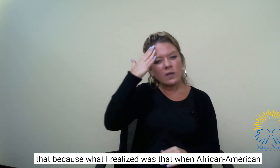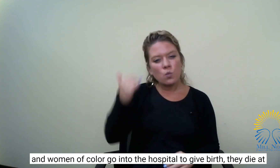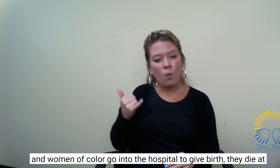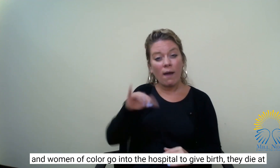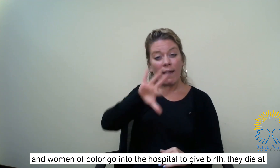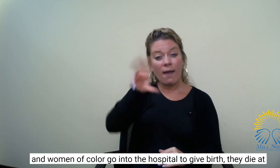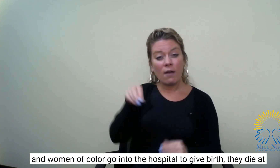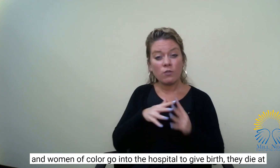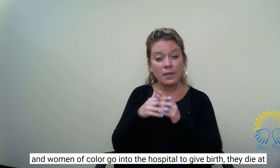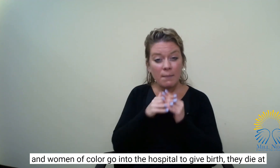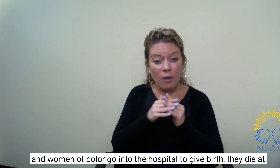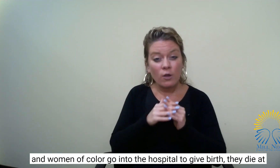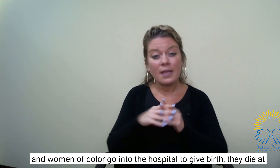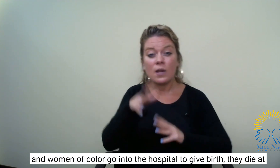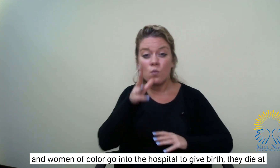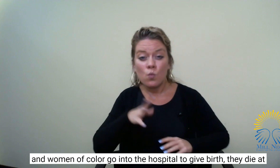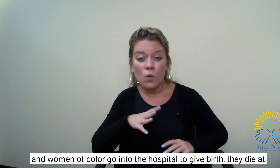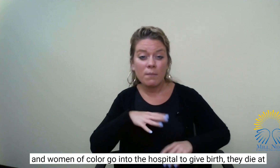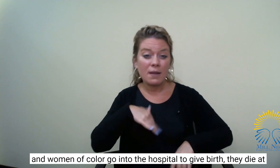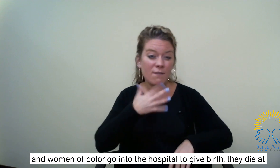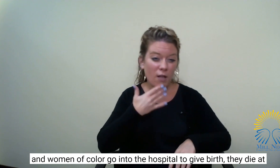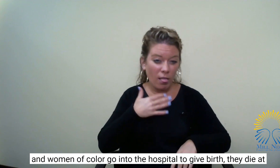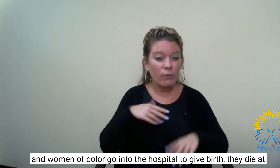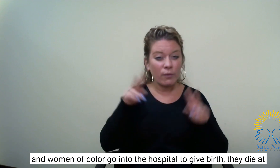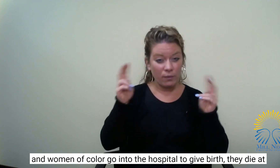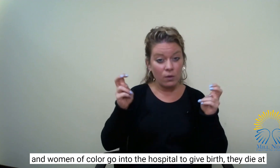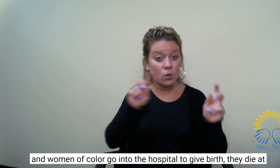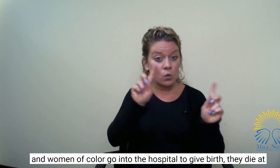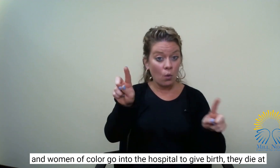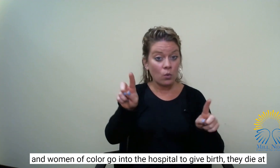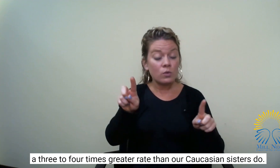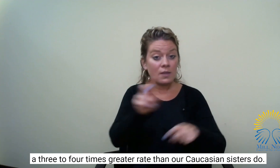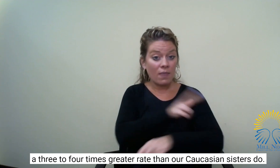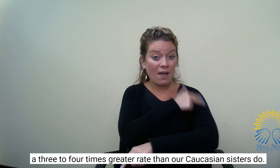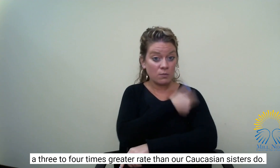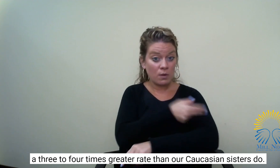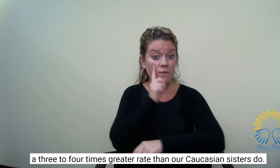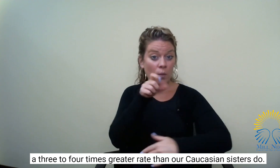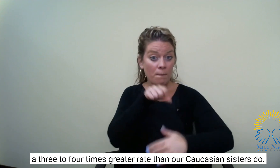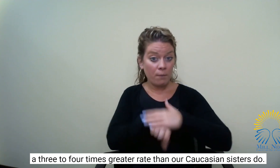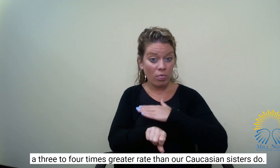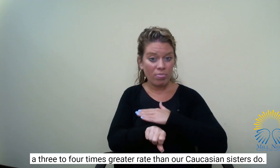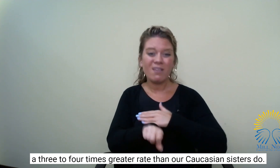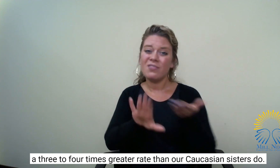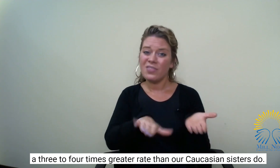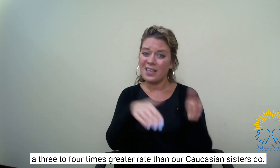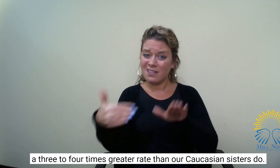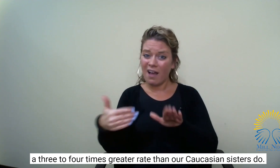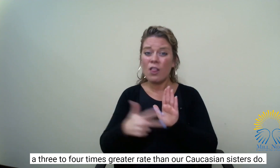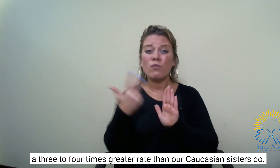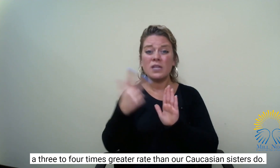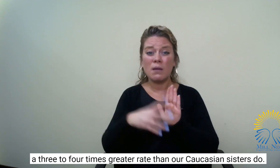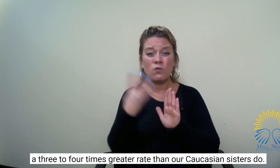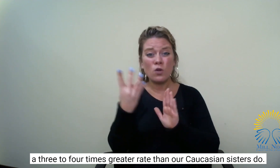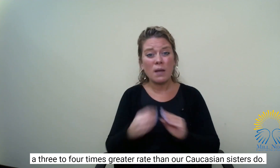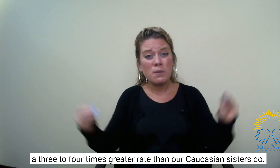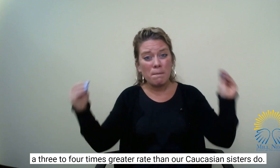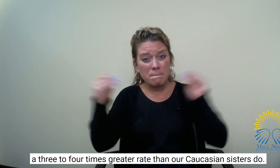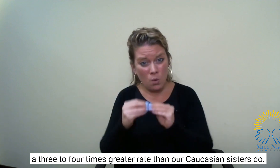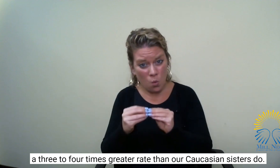and women of color go into the hospital to give birth, they die at a 3 to 4 times greater rate than our